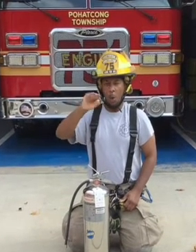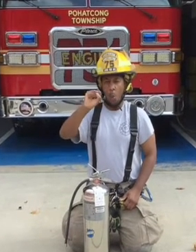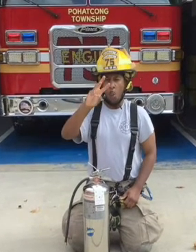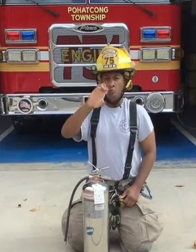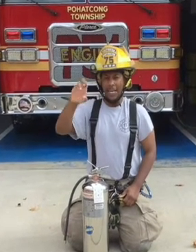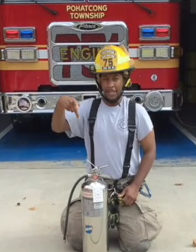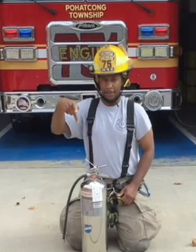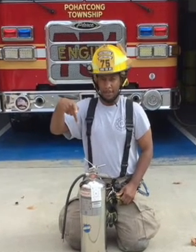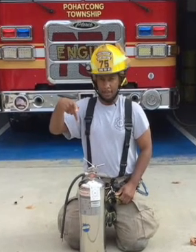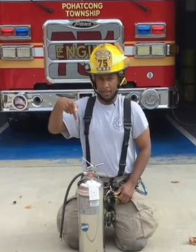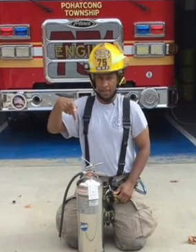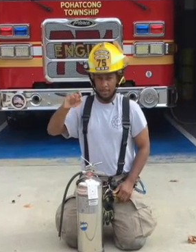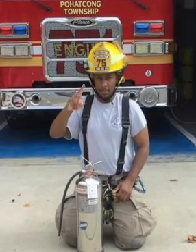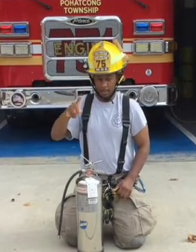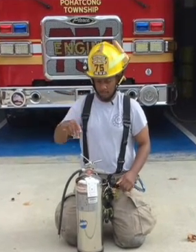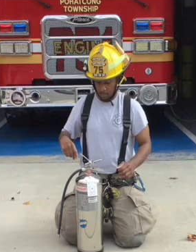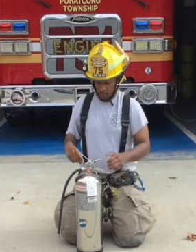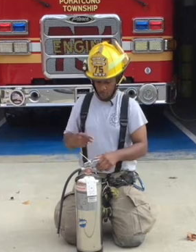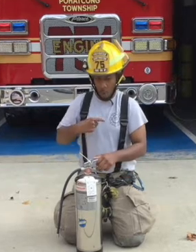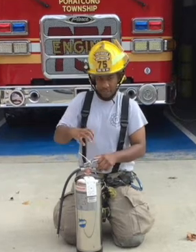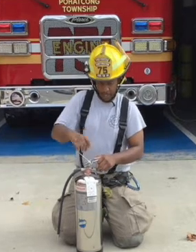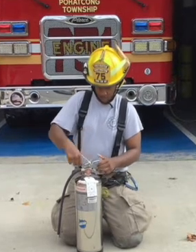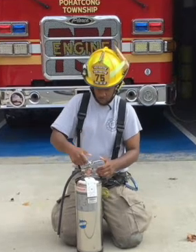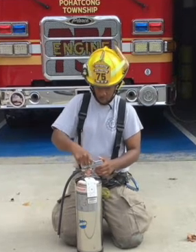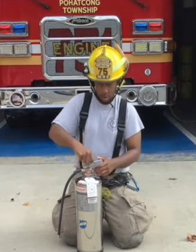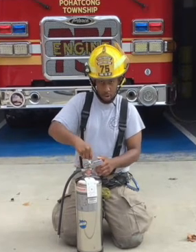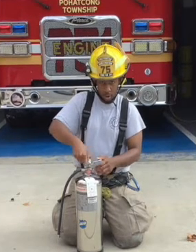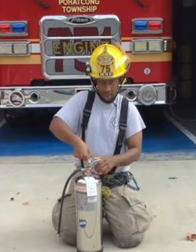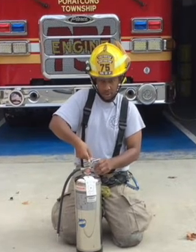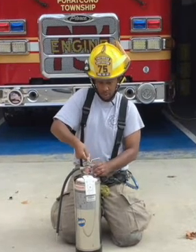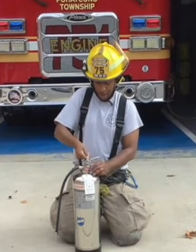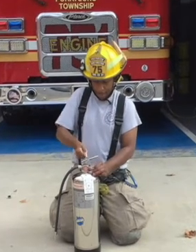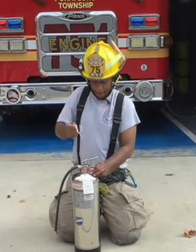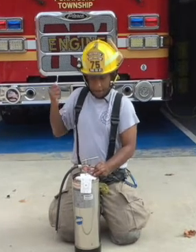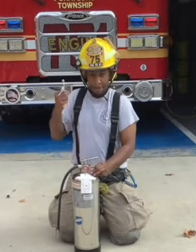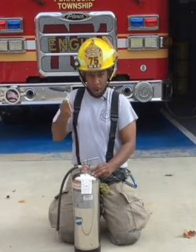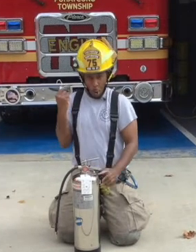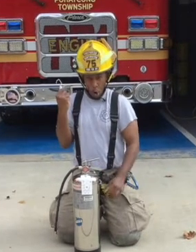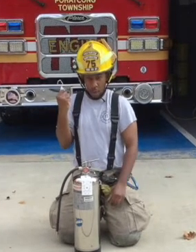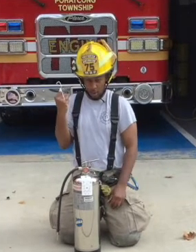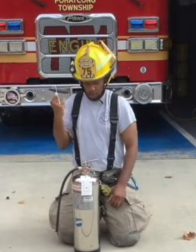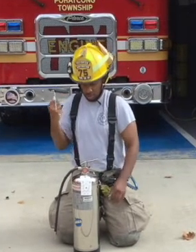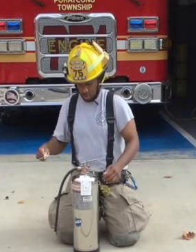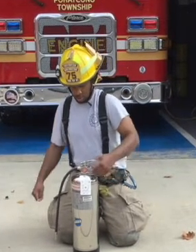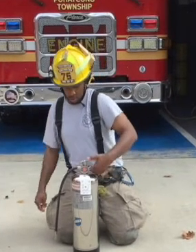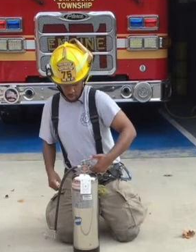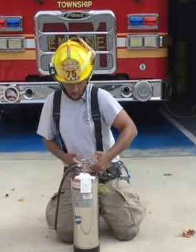and sweep. So that's what we have to do. So here, you pull the pin out.